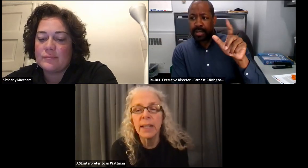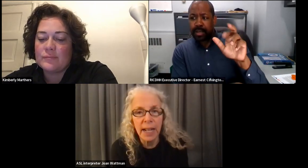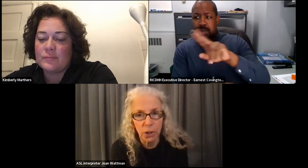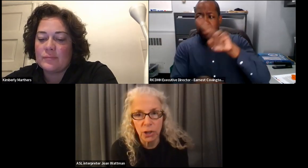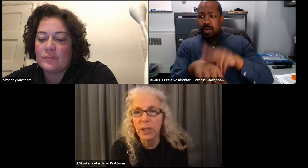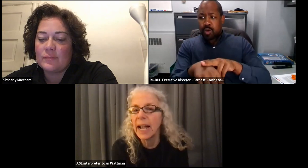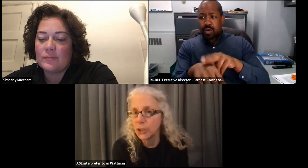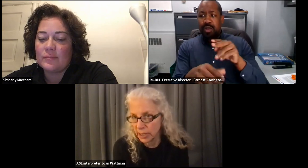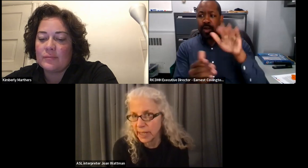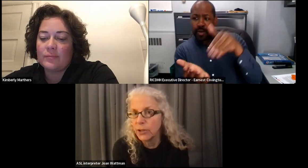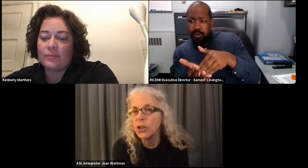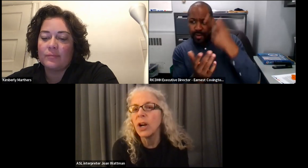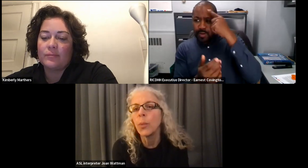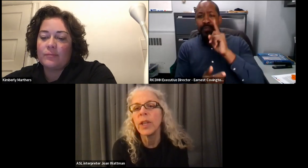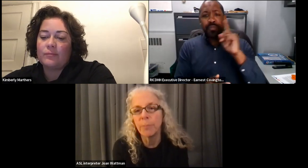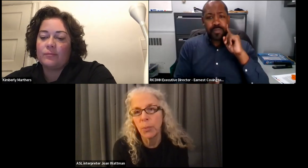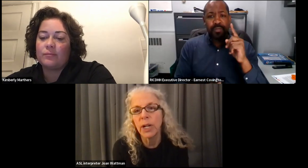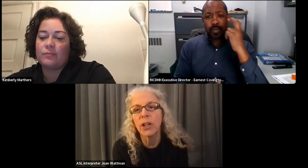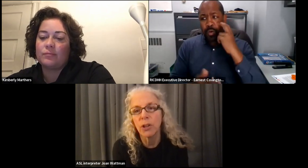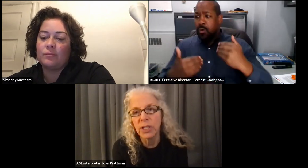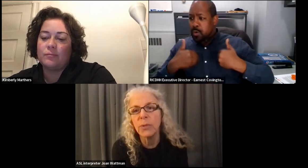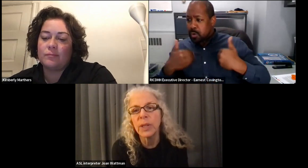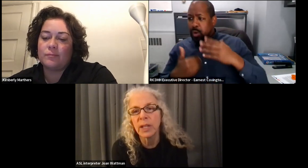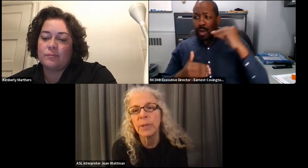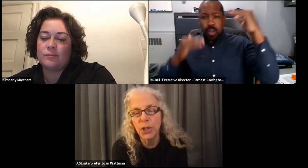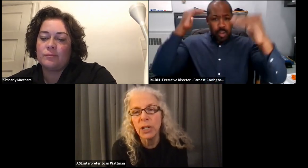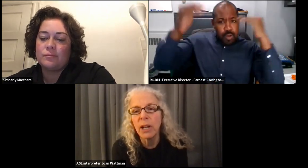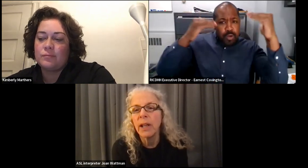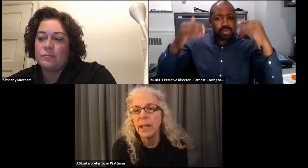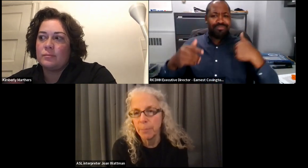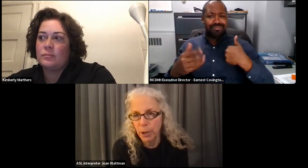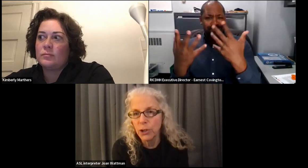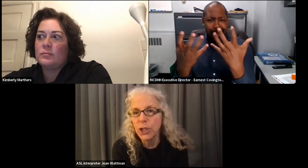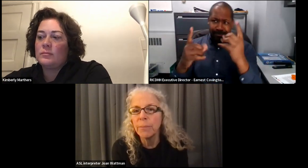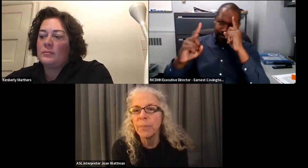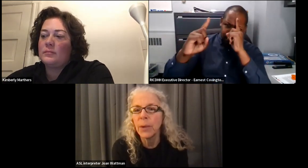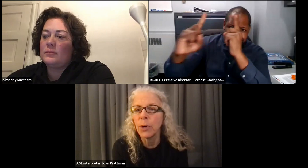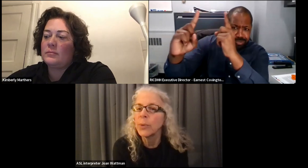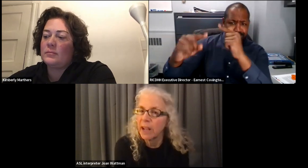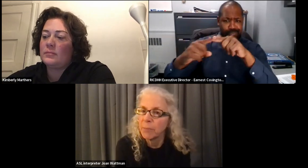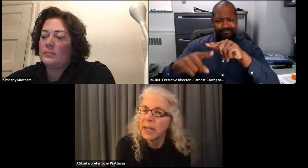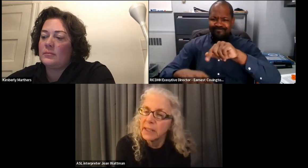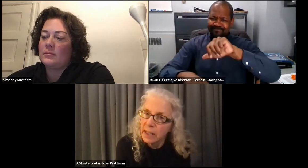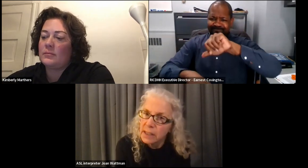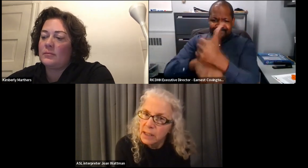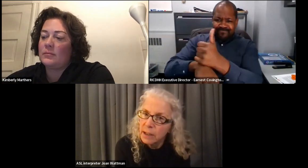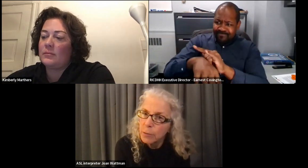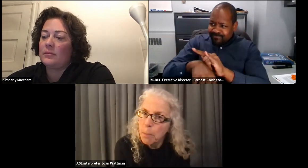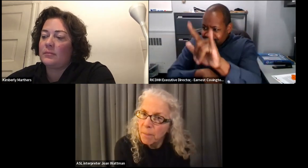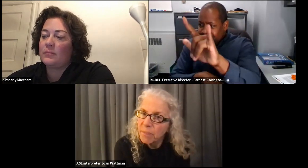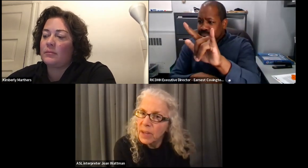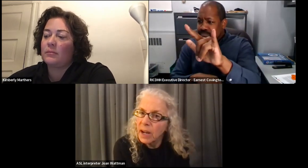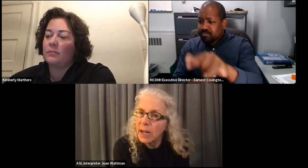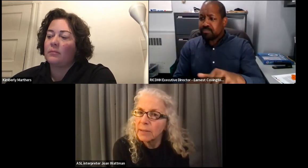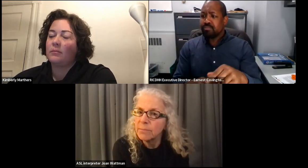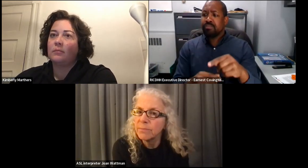about the Helen Keller National Center. We have been working closely with the commission in partnership. They work with deafblind adults.